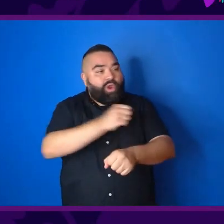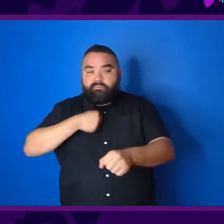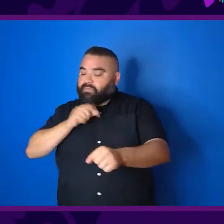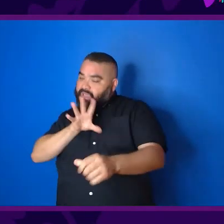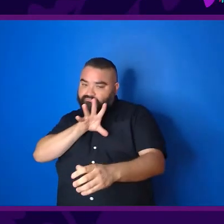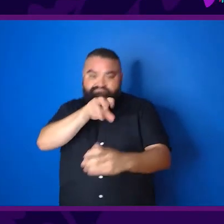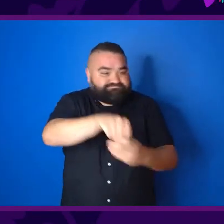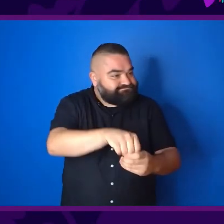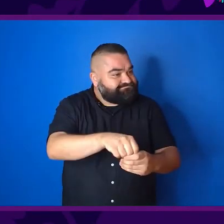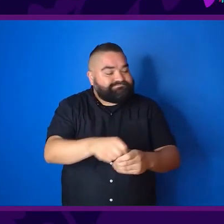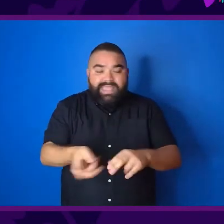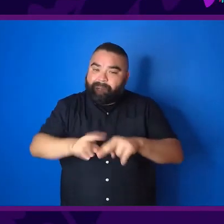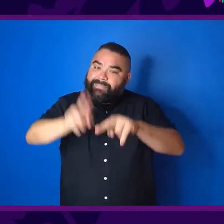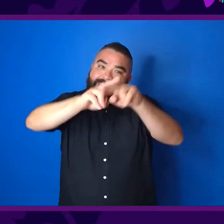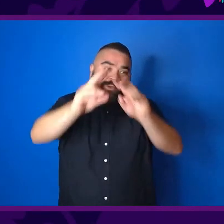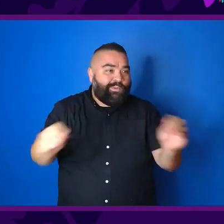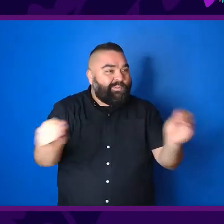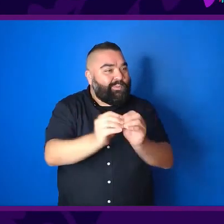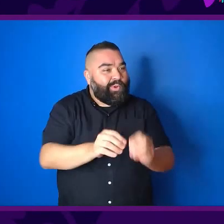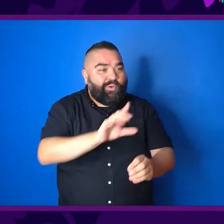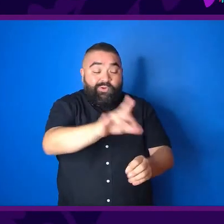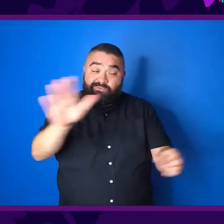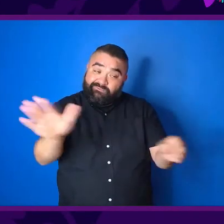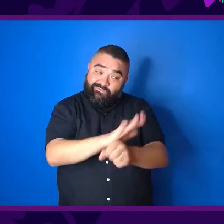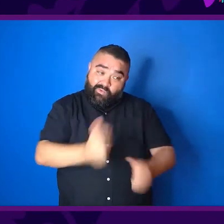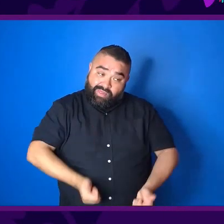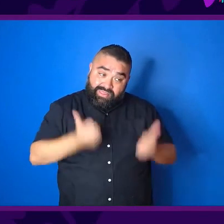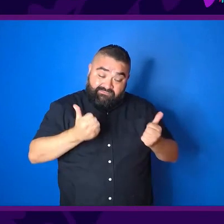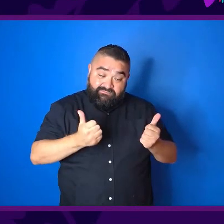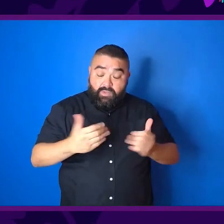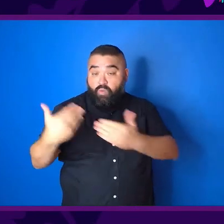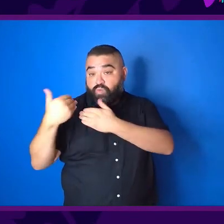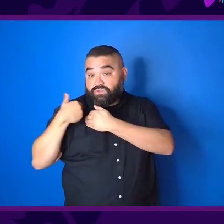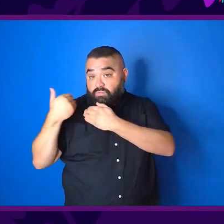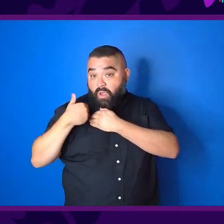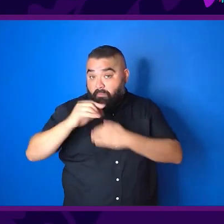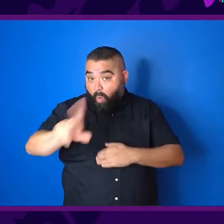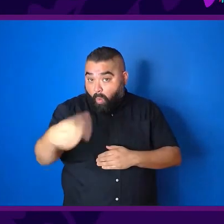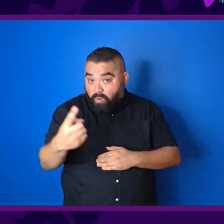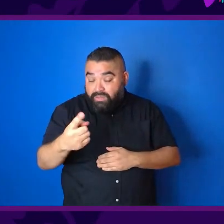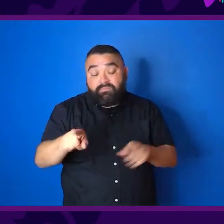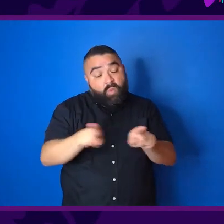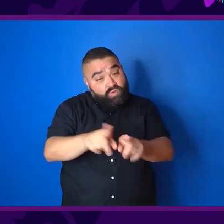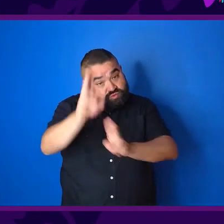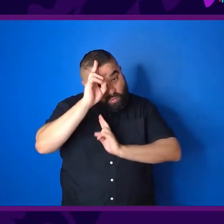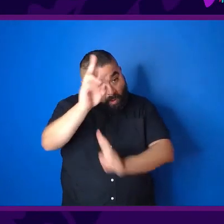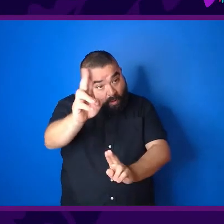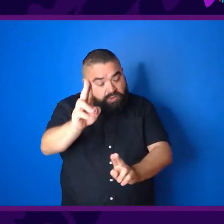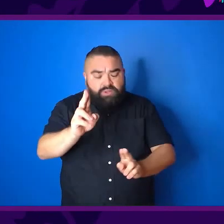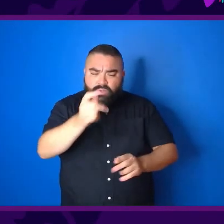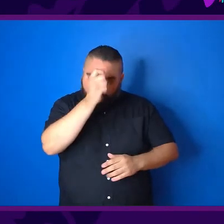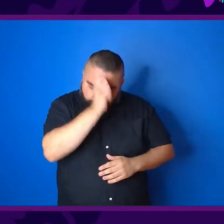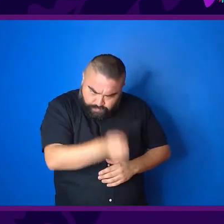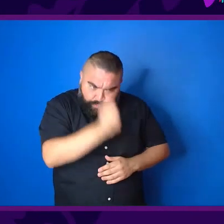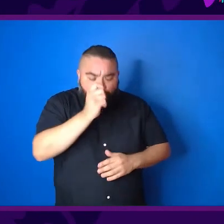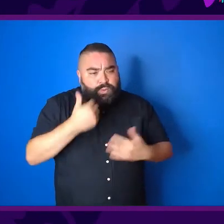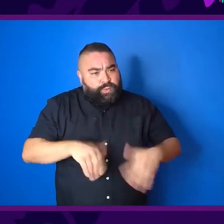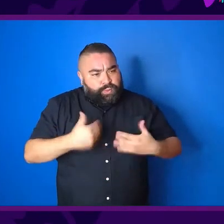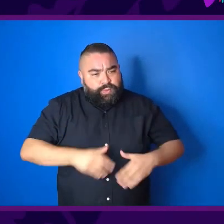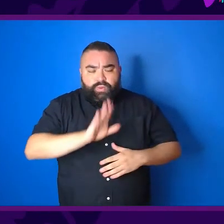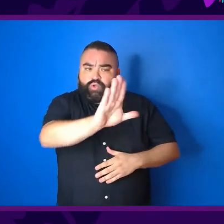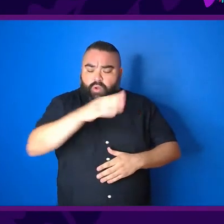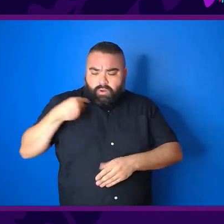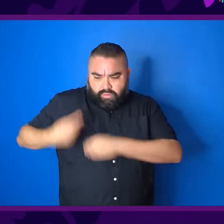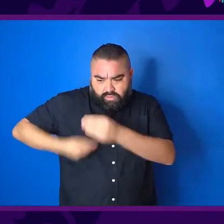life. It is not only our responsibility, it is an honor and a privilege to honor your legacy and continue